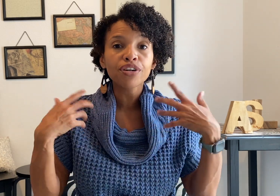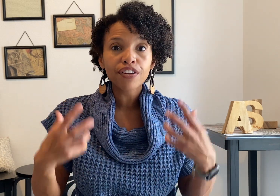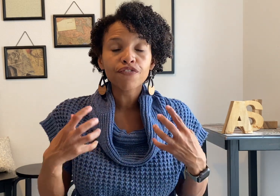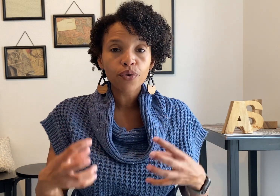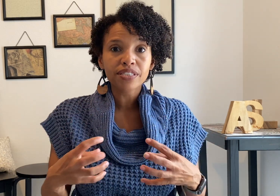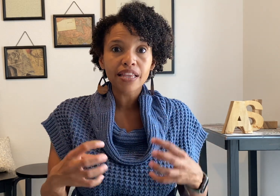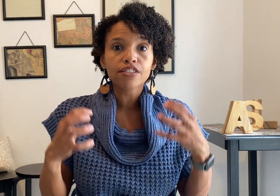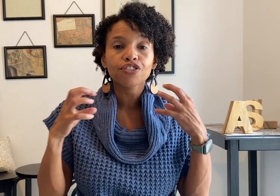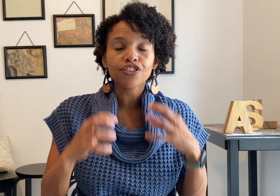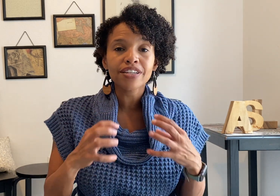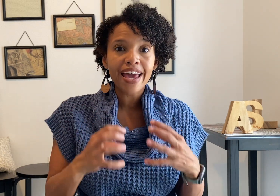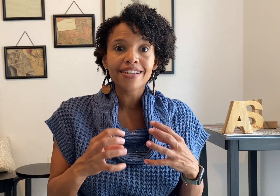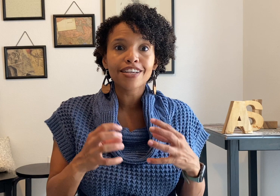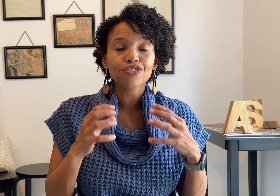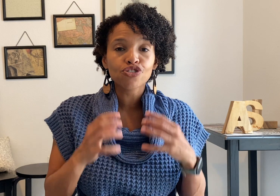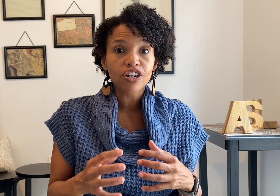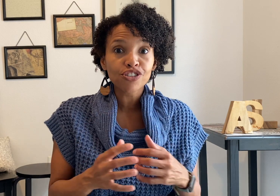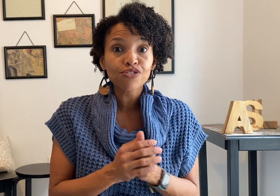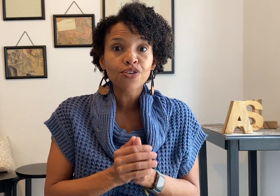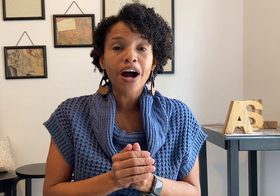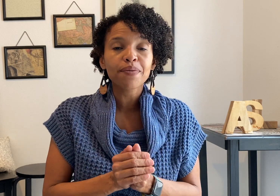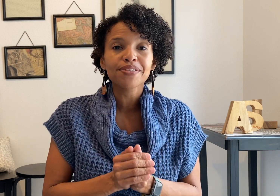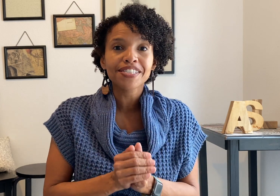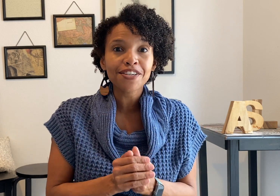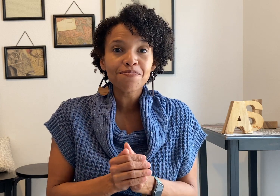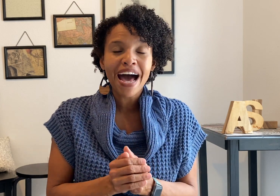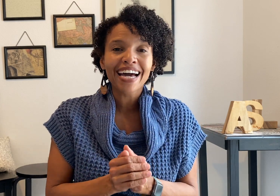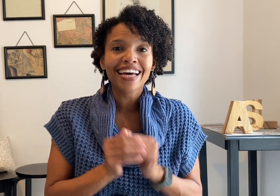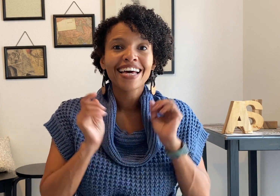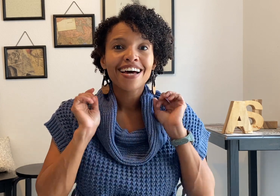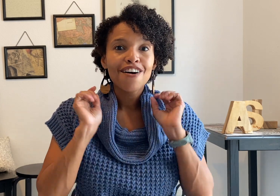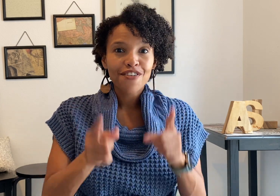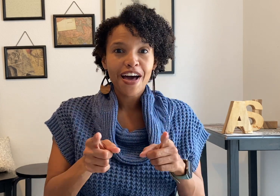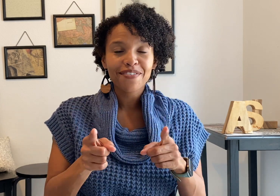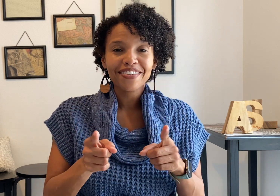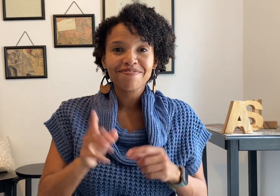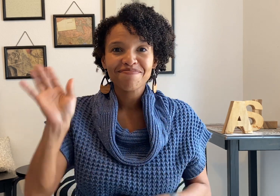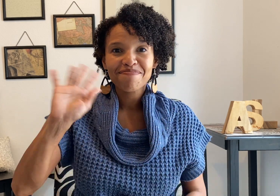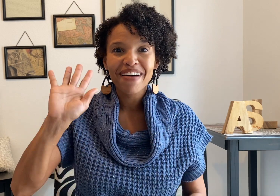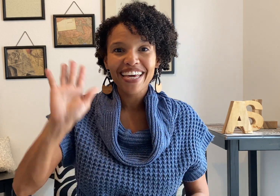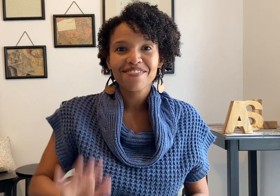reinforcing this good ASL structure. So I will see you back for that one. Bye.